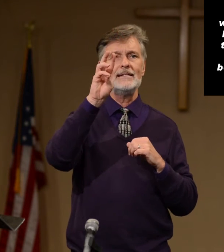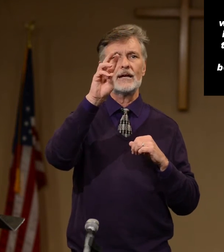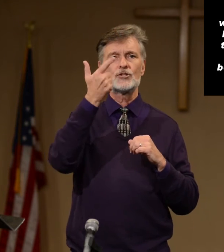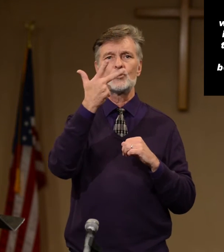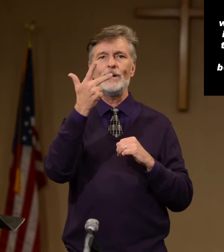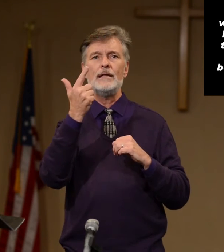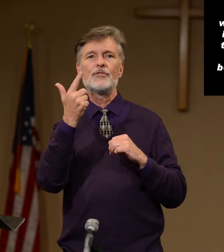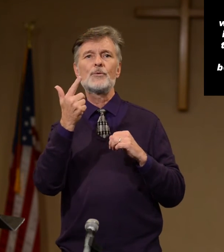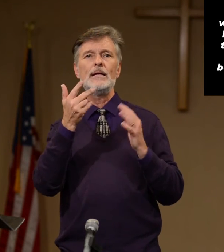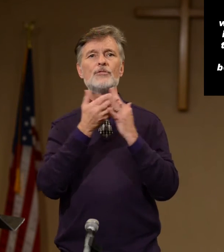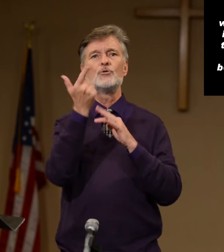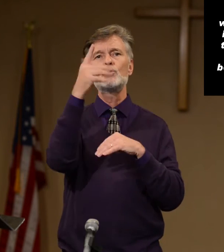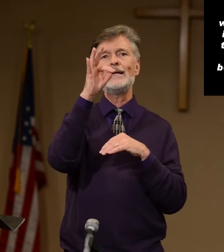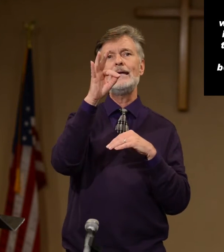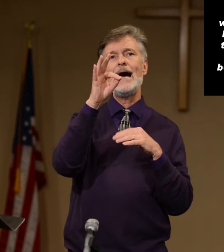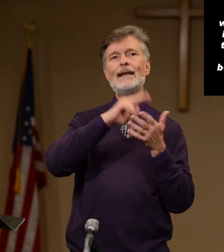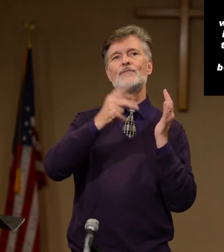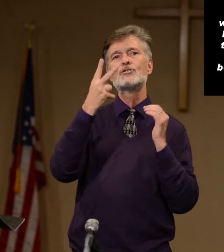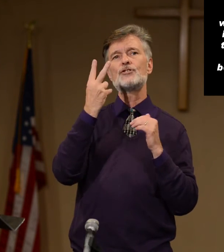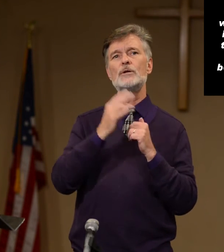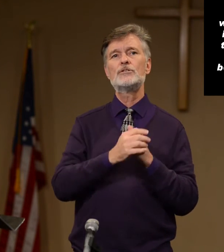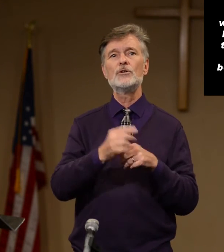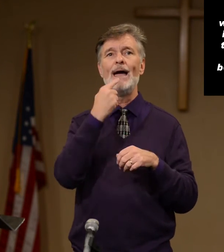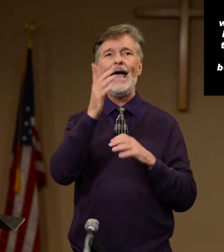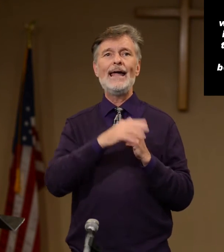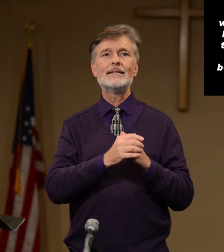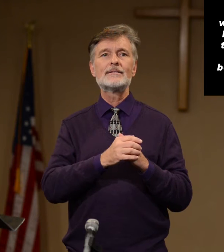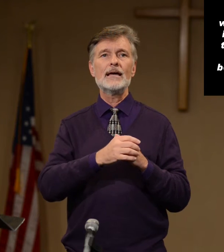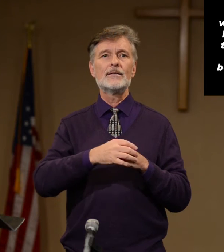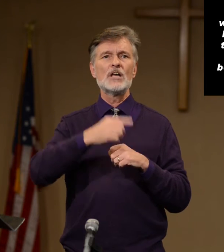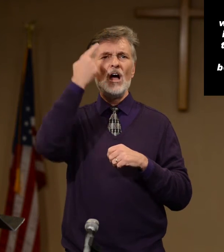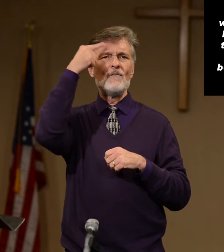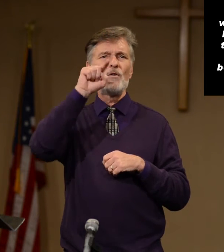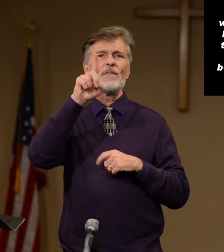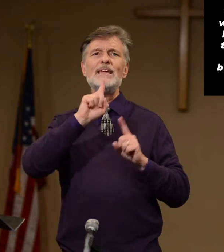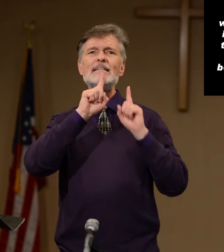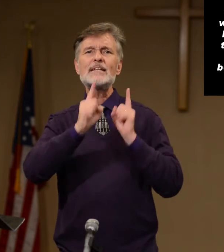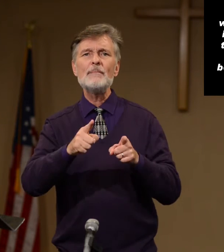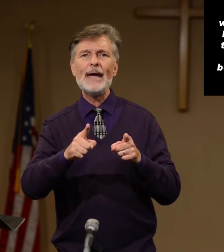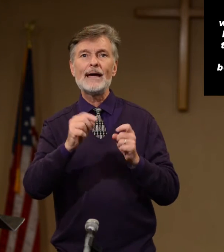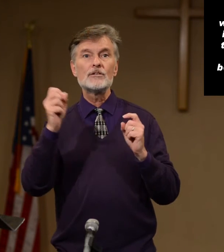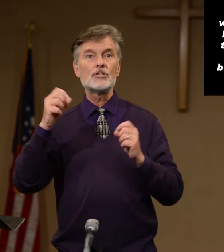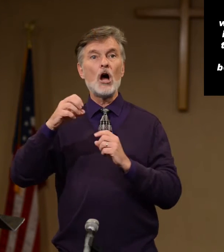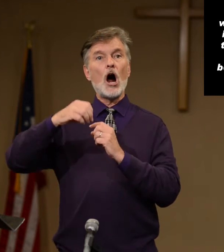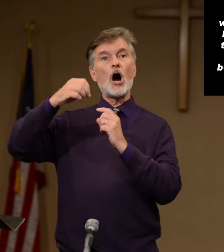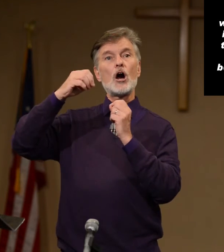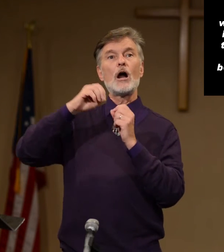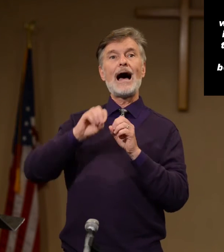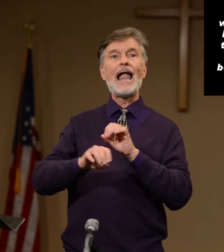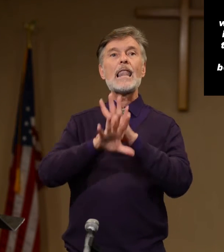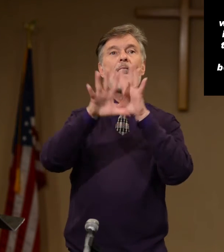6, 23 through 29 and verse 32. And it says, "For these commands are a